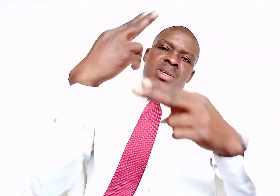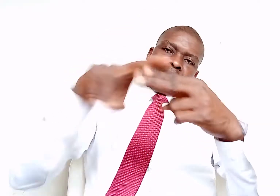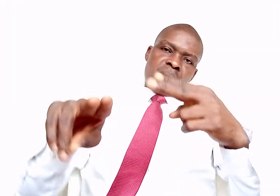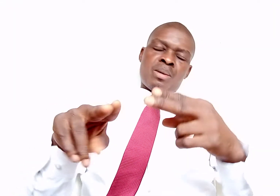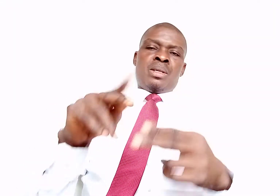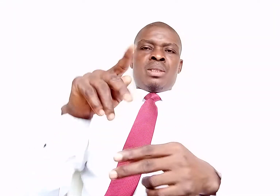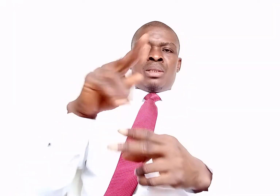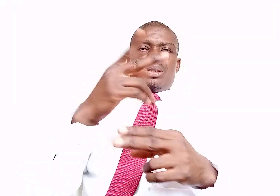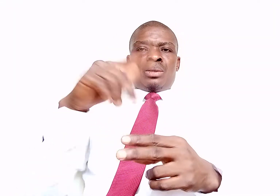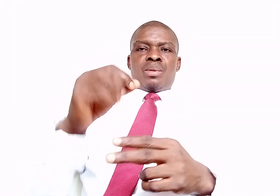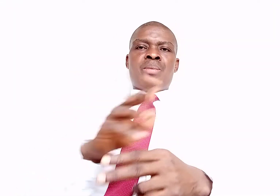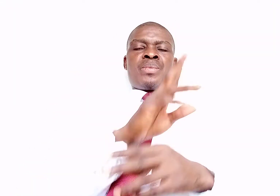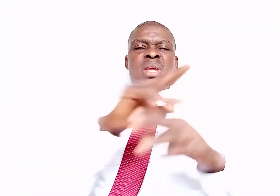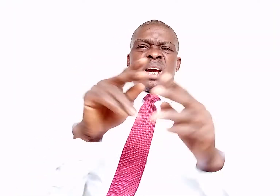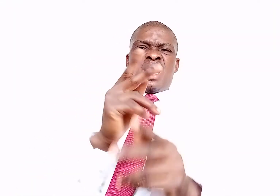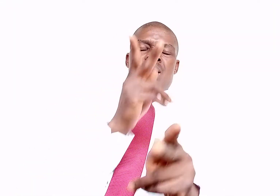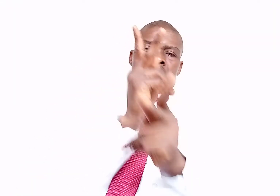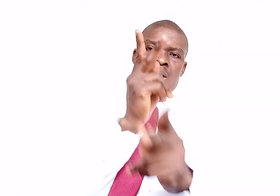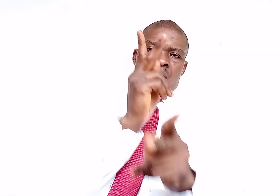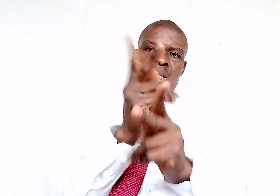cells, and store them,